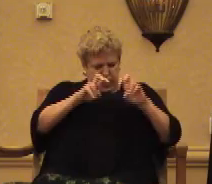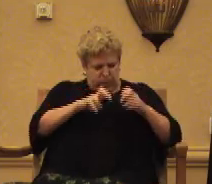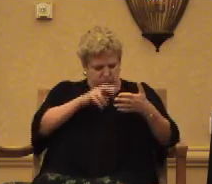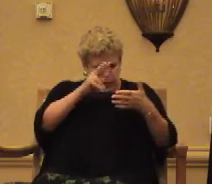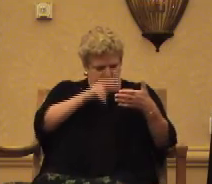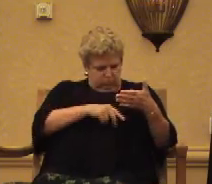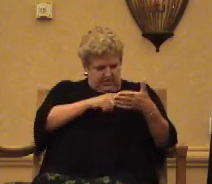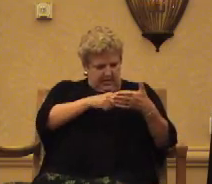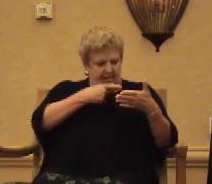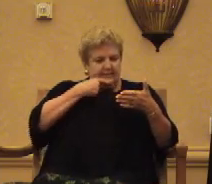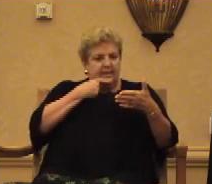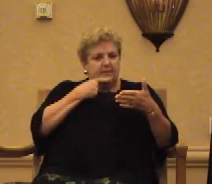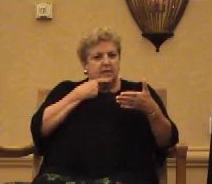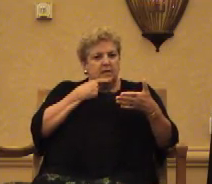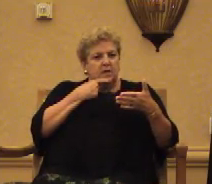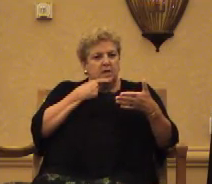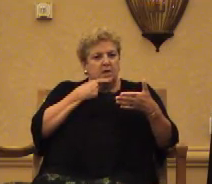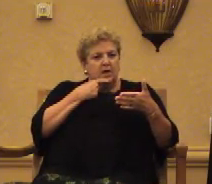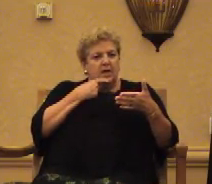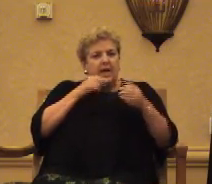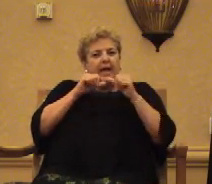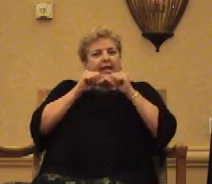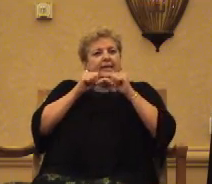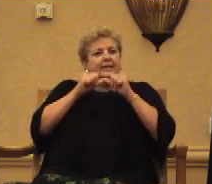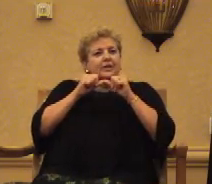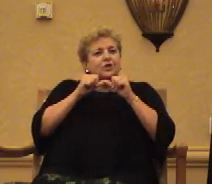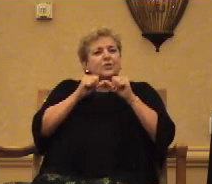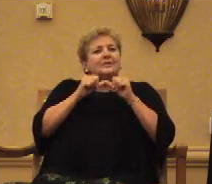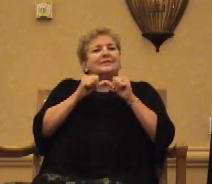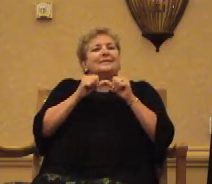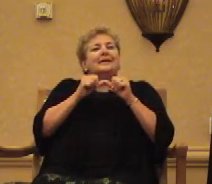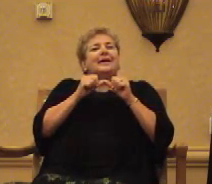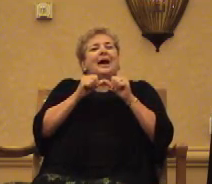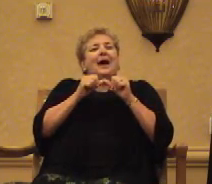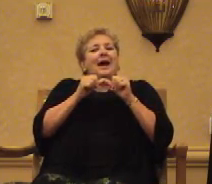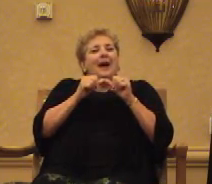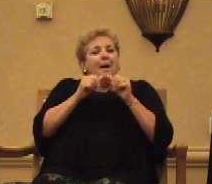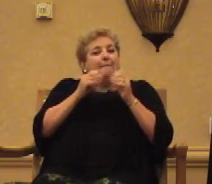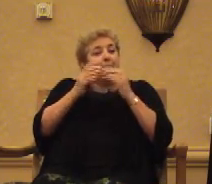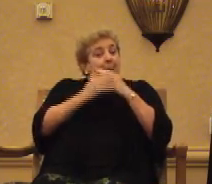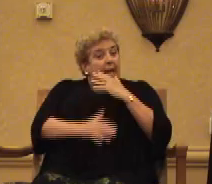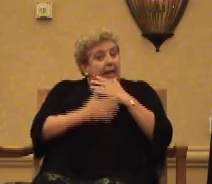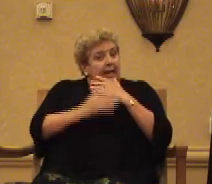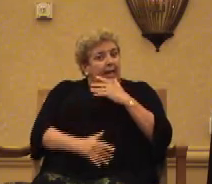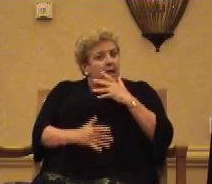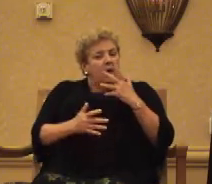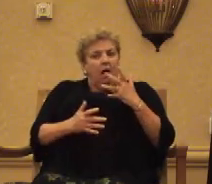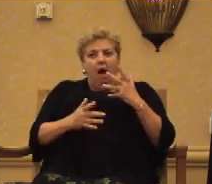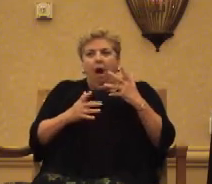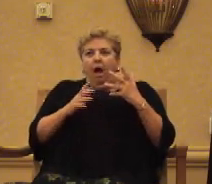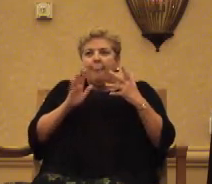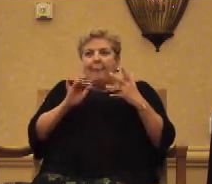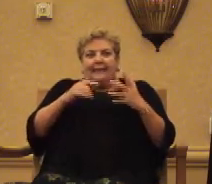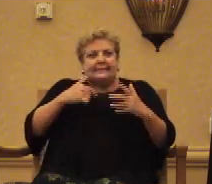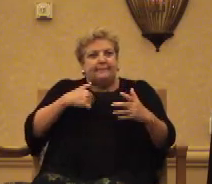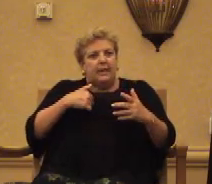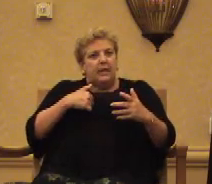things it talks about is continuous reoccurring unexplained bleeding. And I'm reading that and I'm thinking, oh my God,